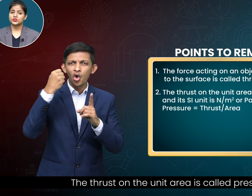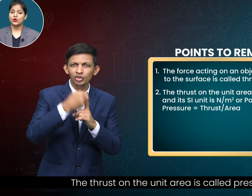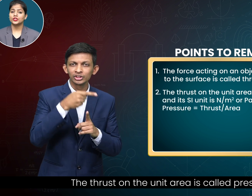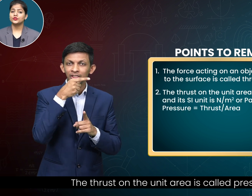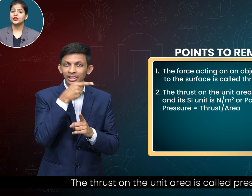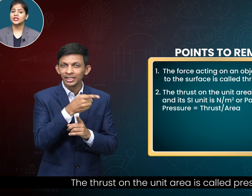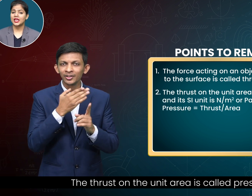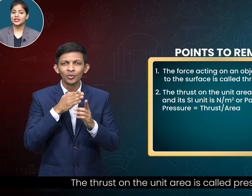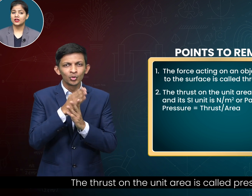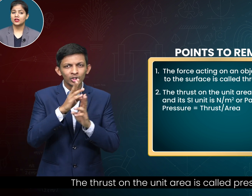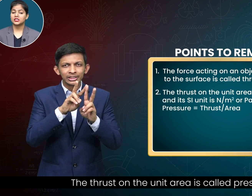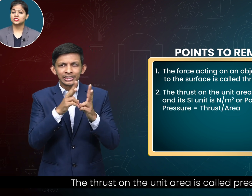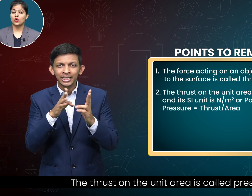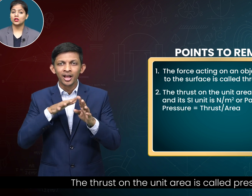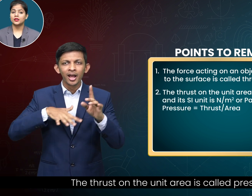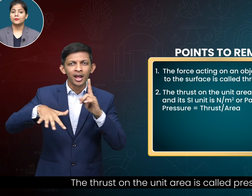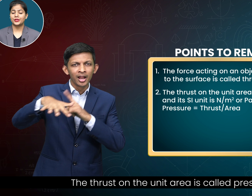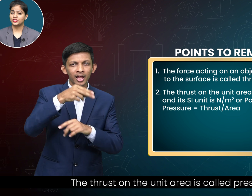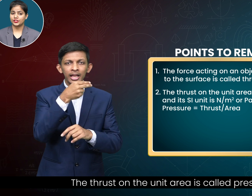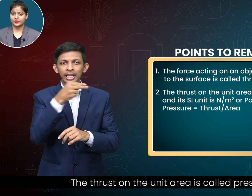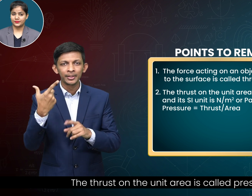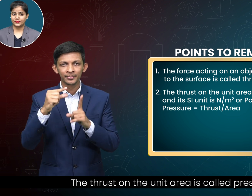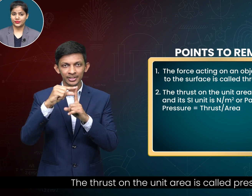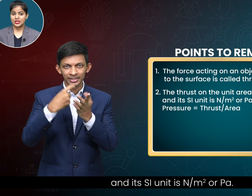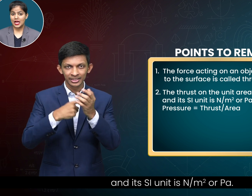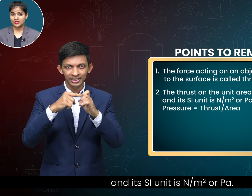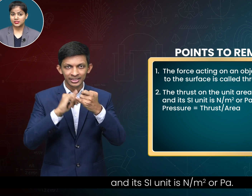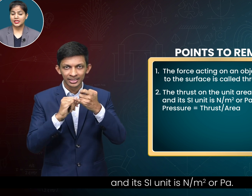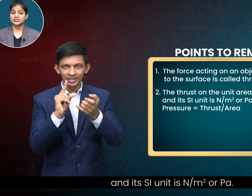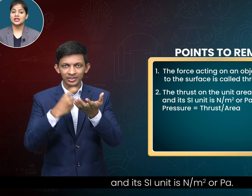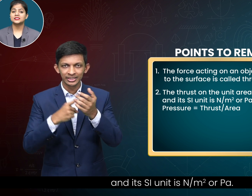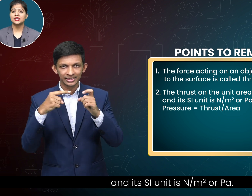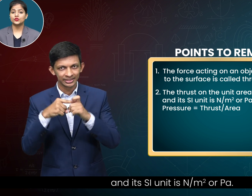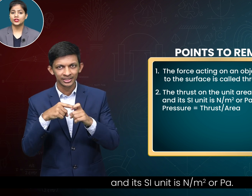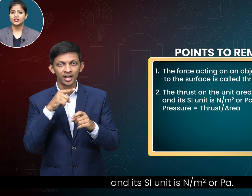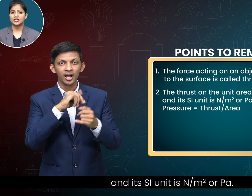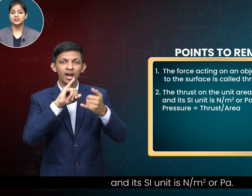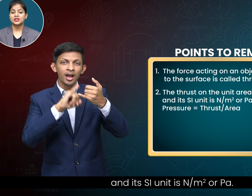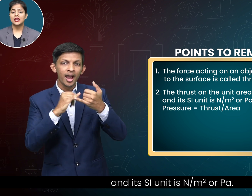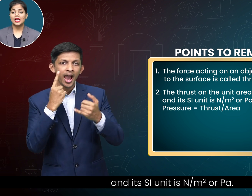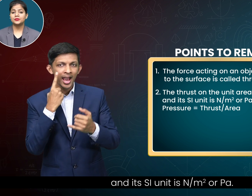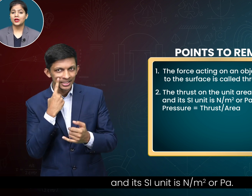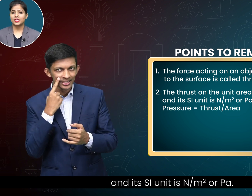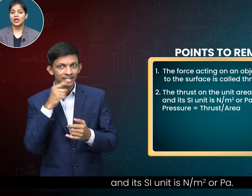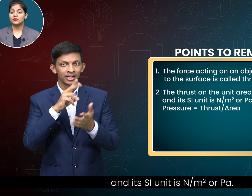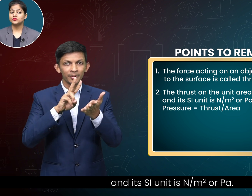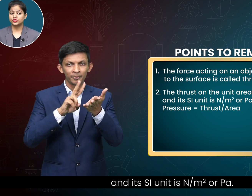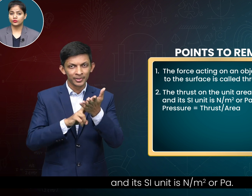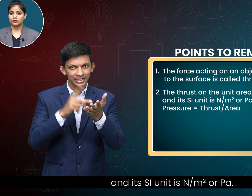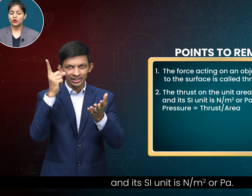on the unit area is called pressure, and its SI unit is Newton per meter square